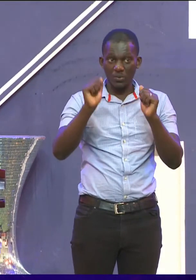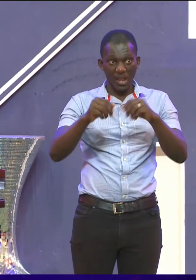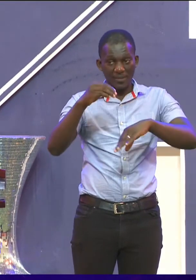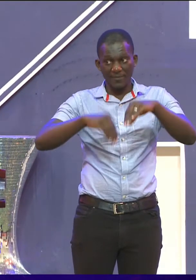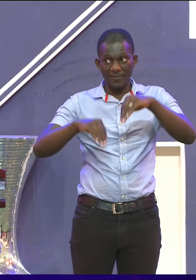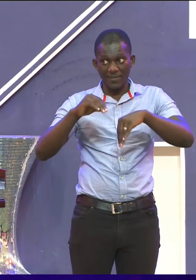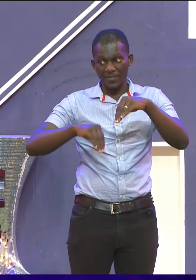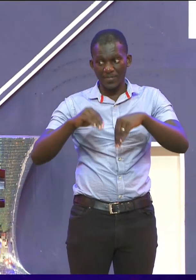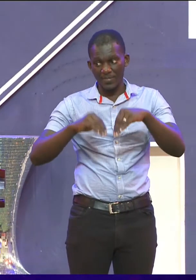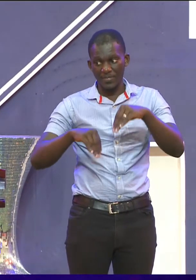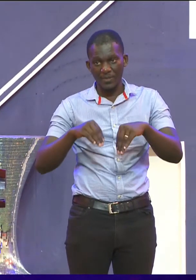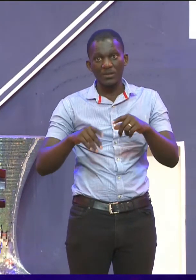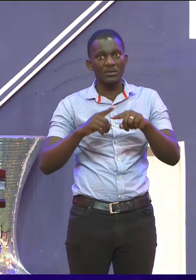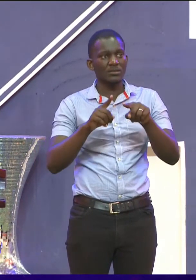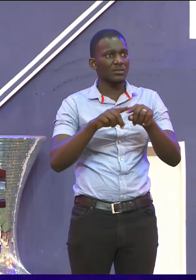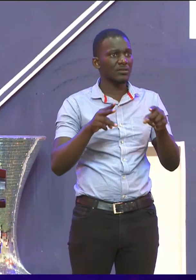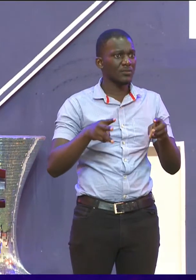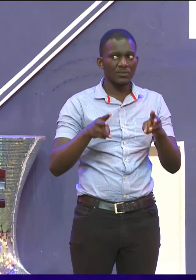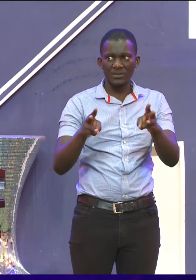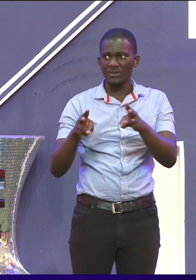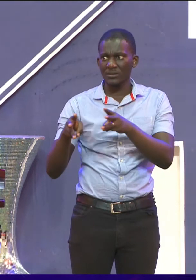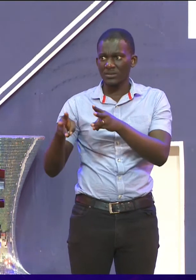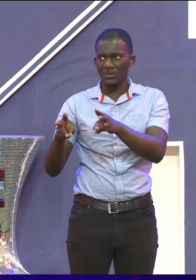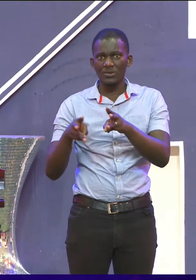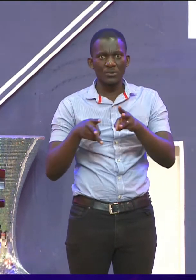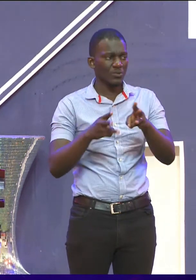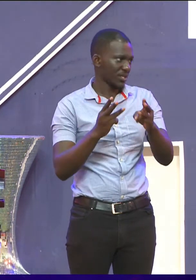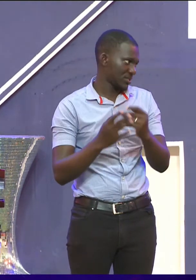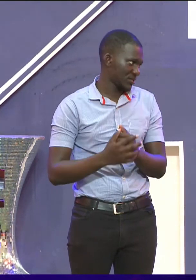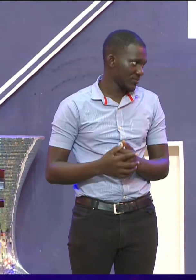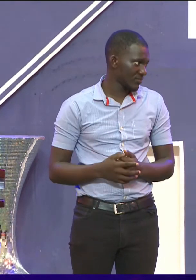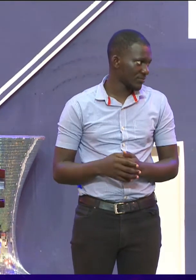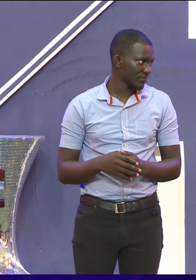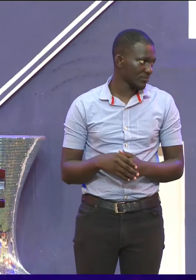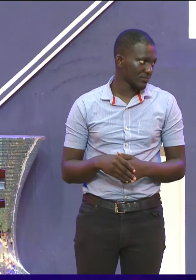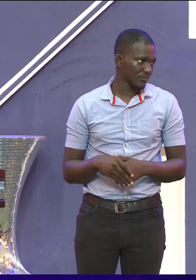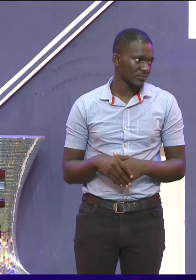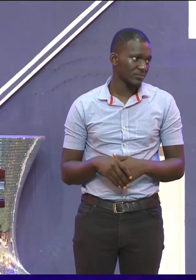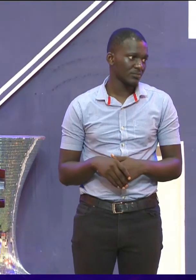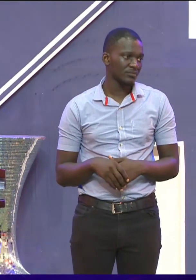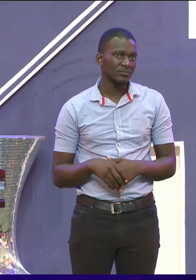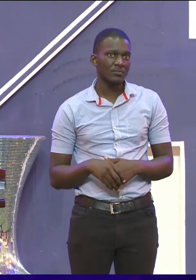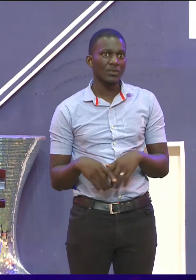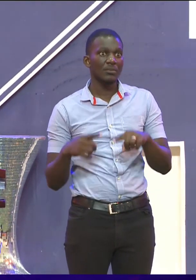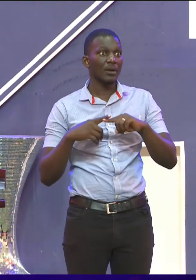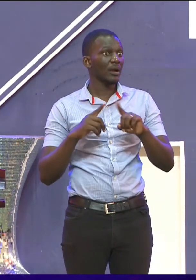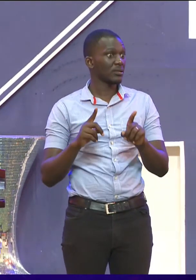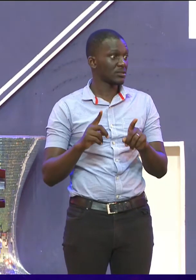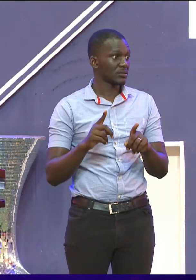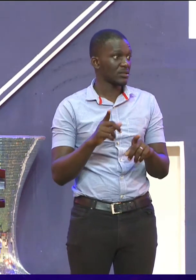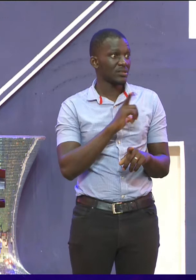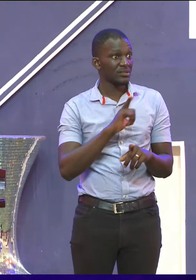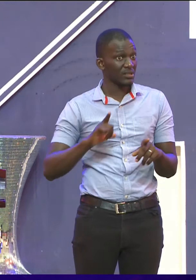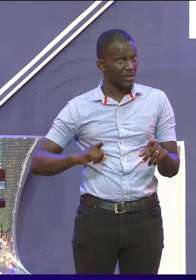can give in. There are very many ways for you to offer in.